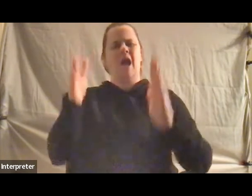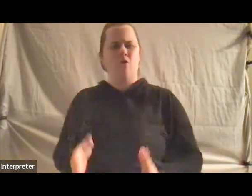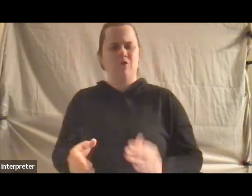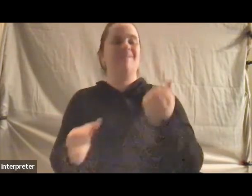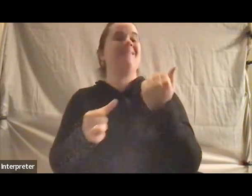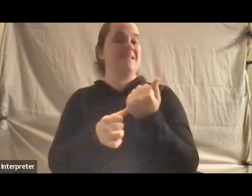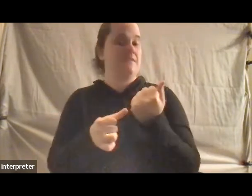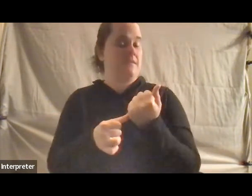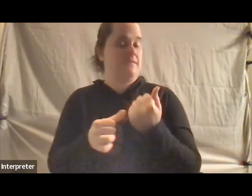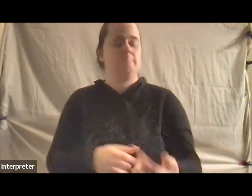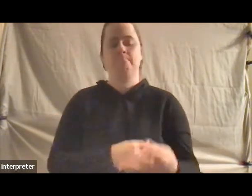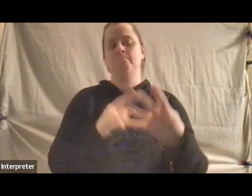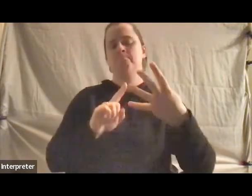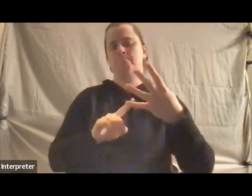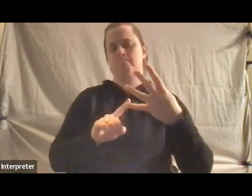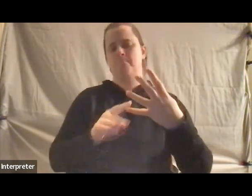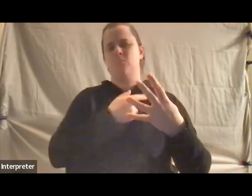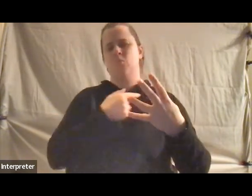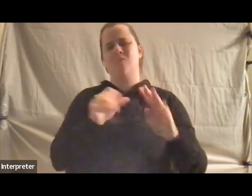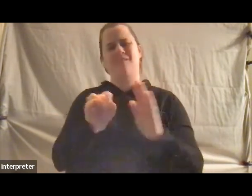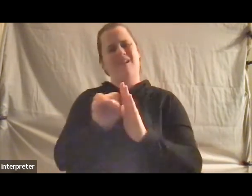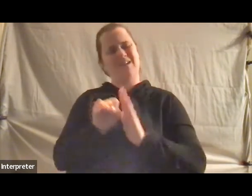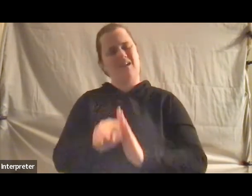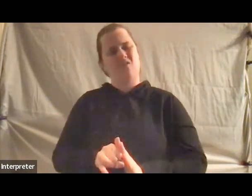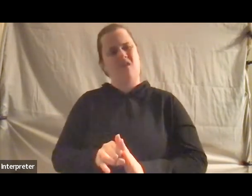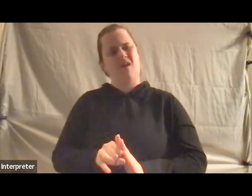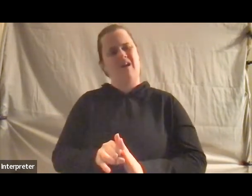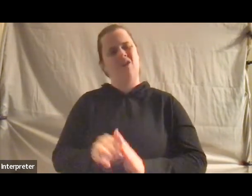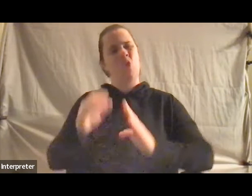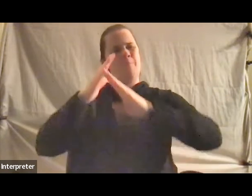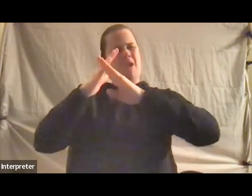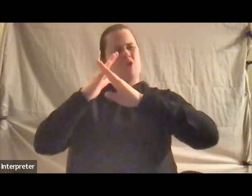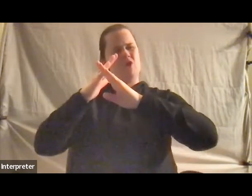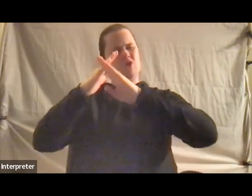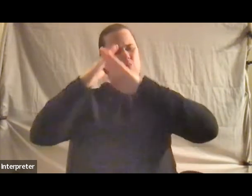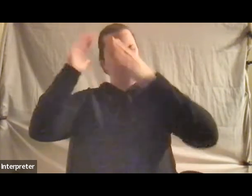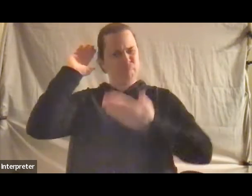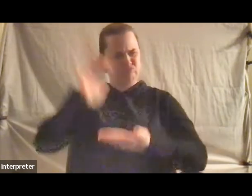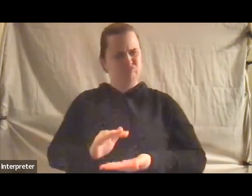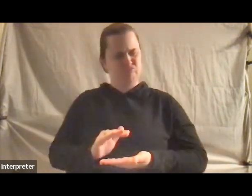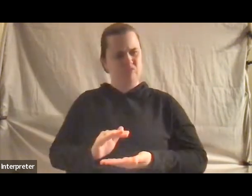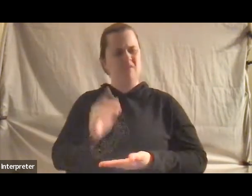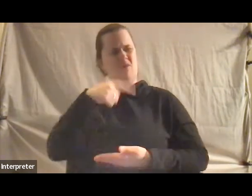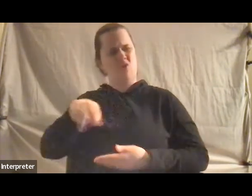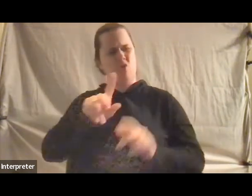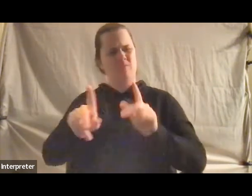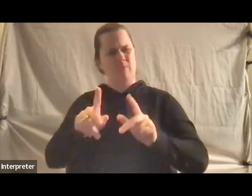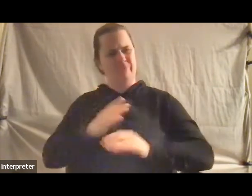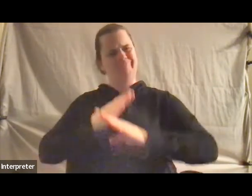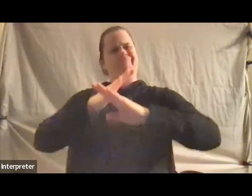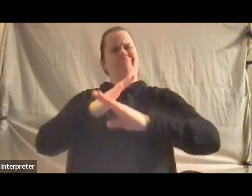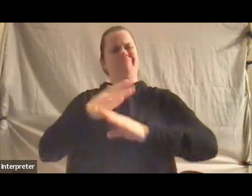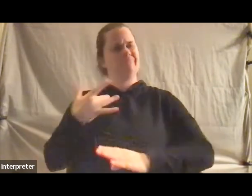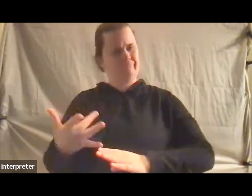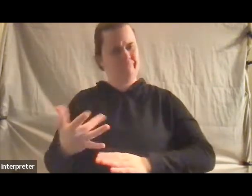four, we identified a need to reduce barriers for those who often encounter them. The city